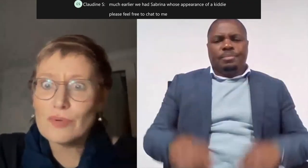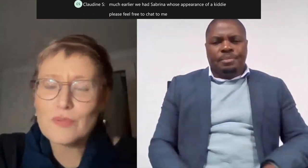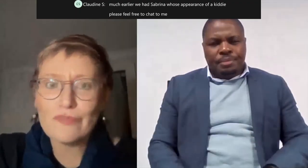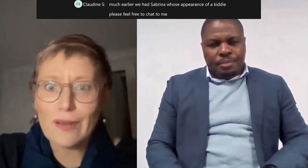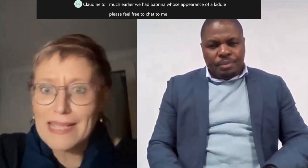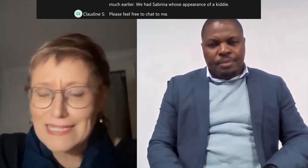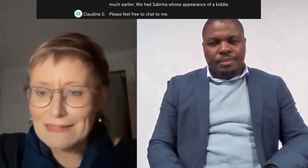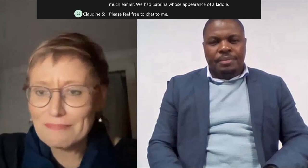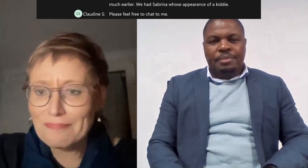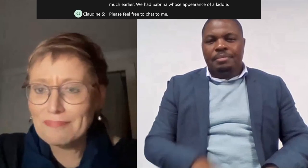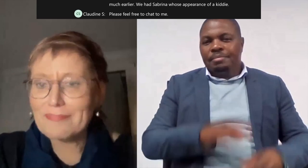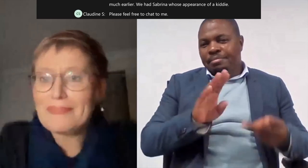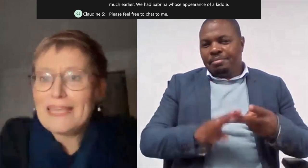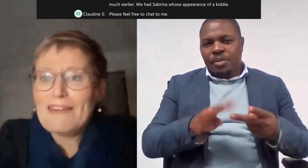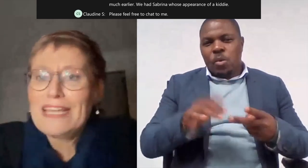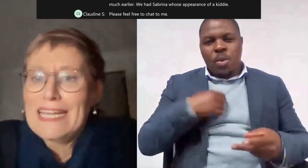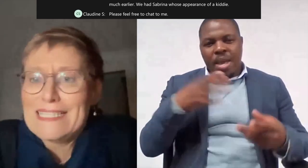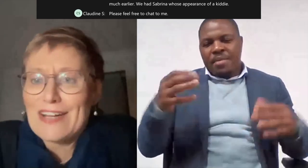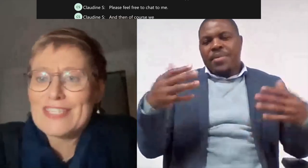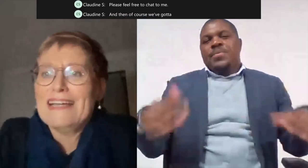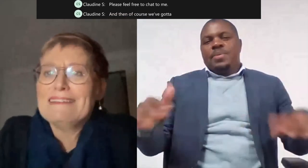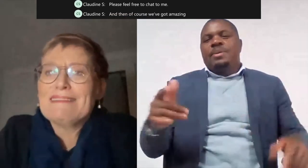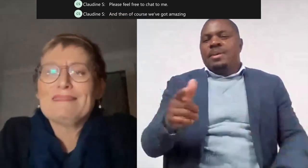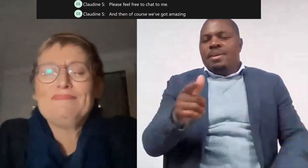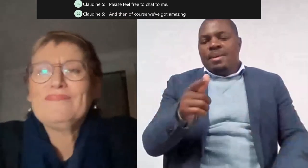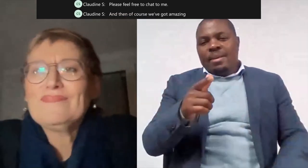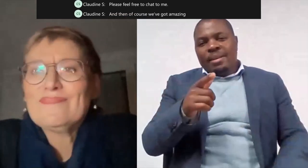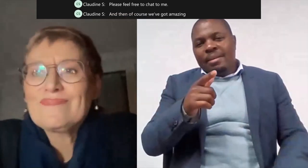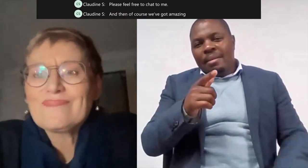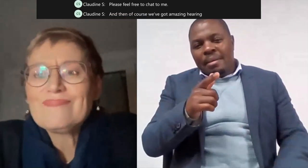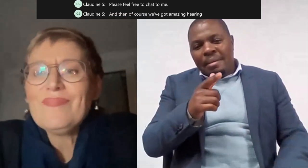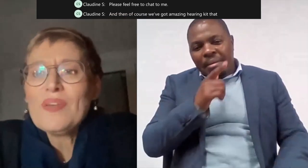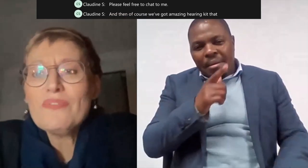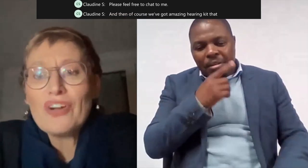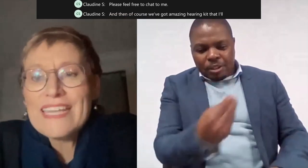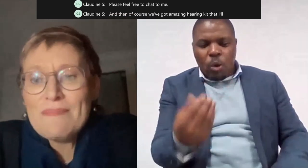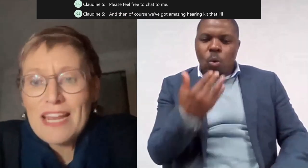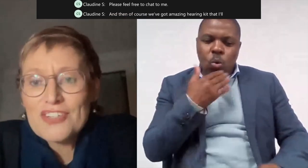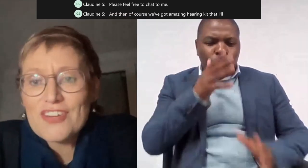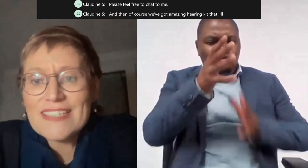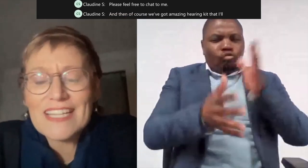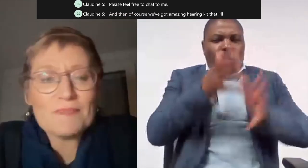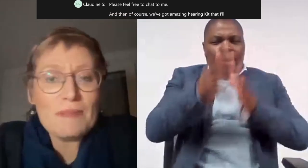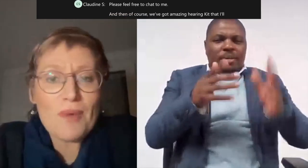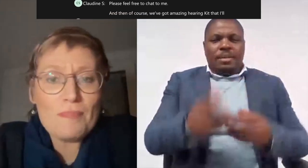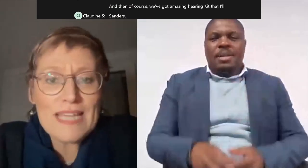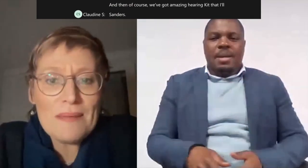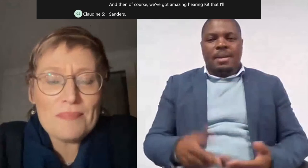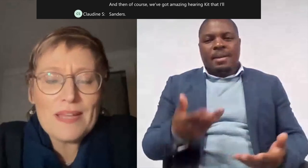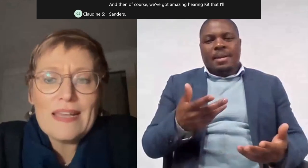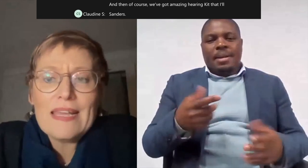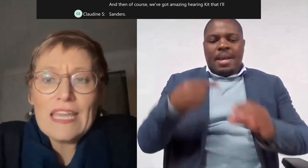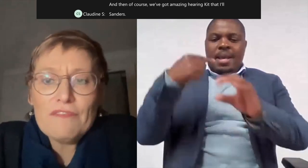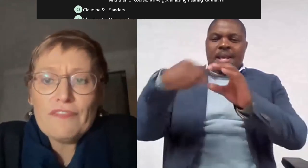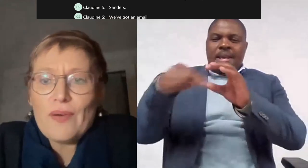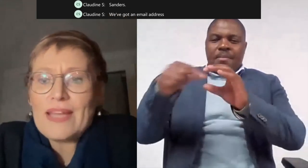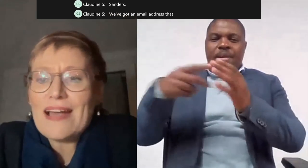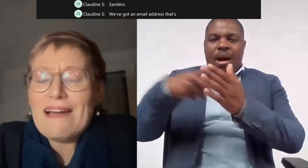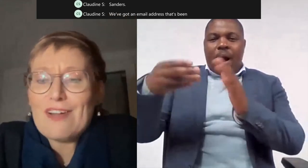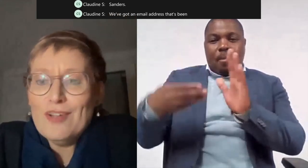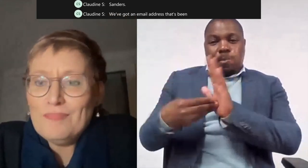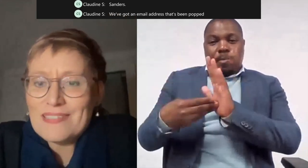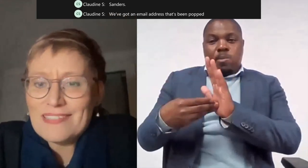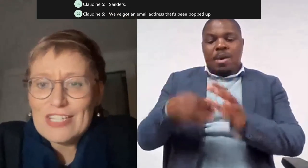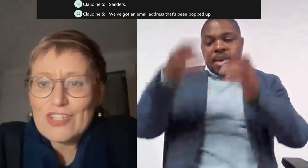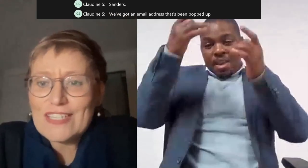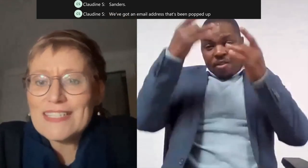And then, of course, we've got amazing hearing kit that are signers. We've got an email address that's been popped up,